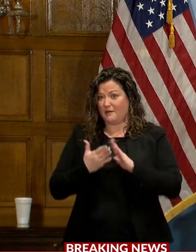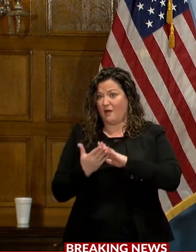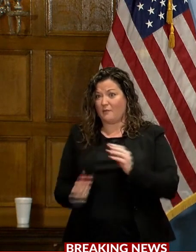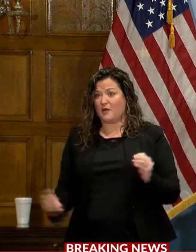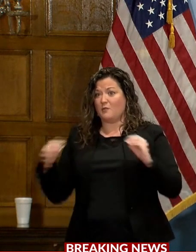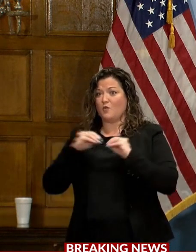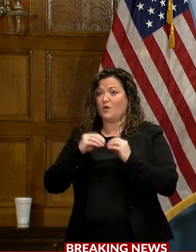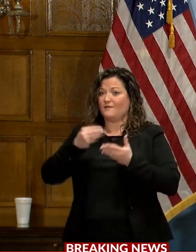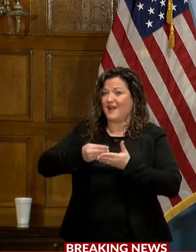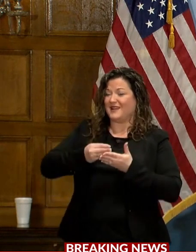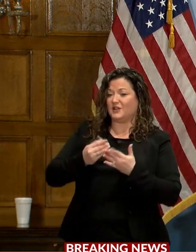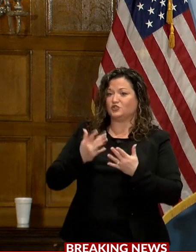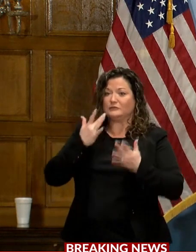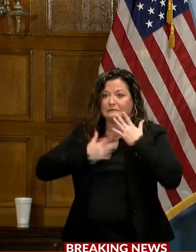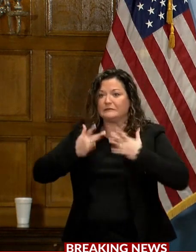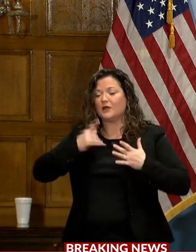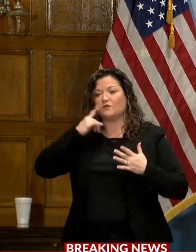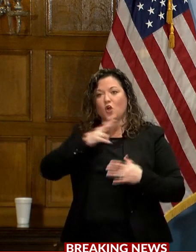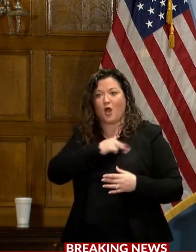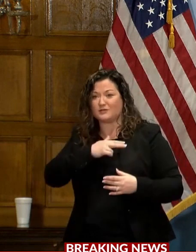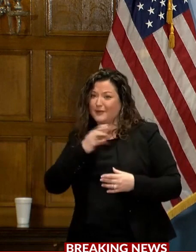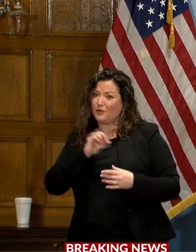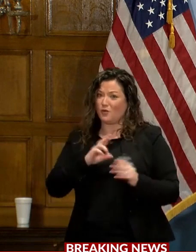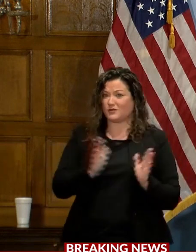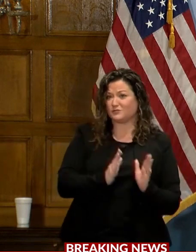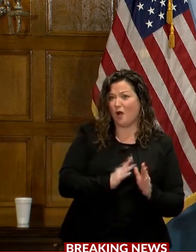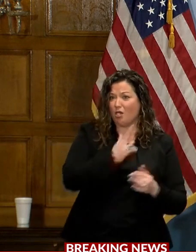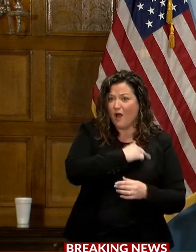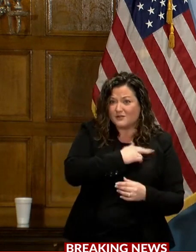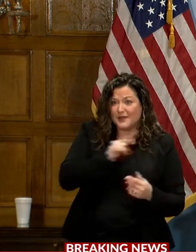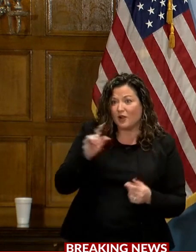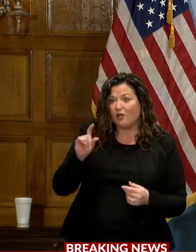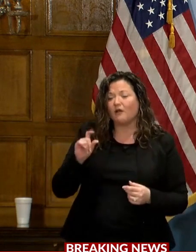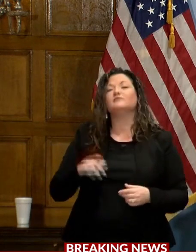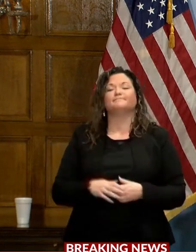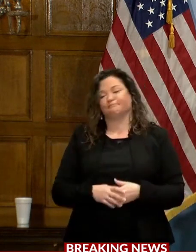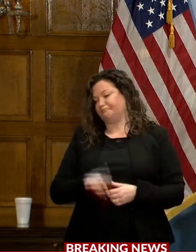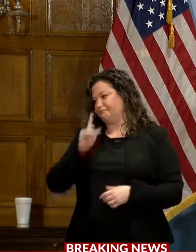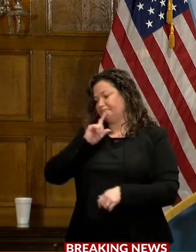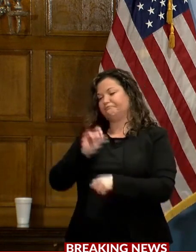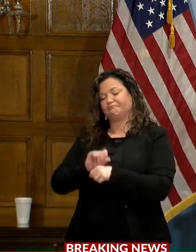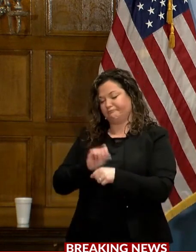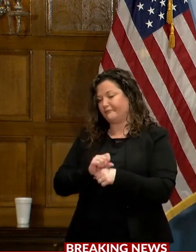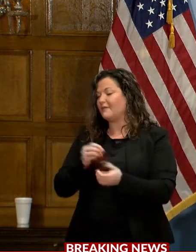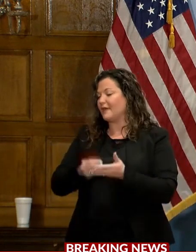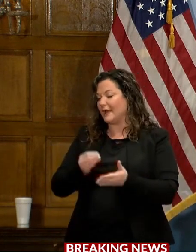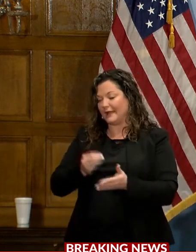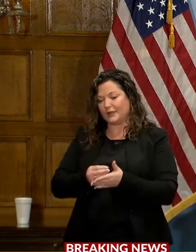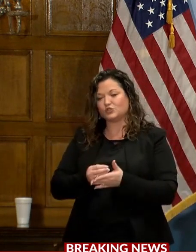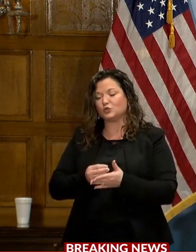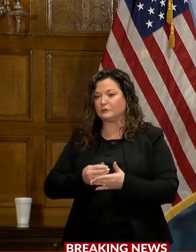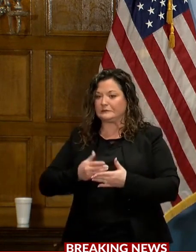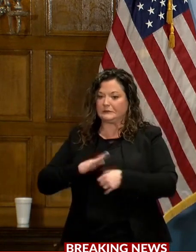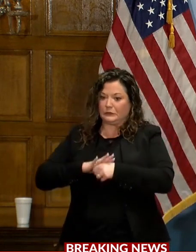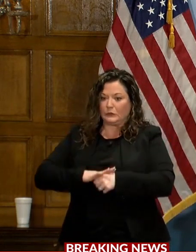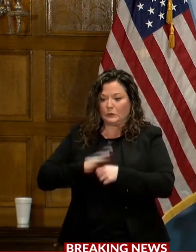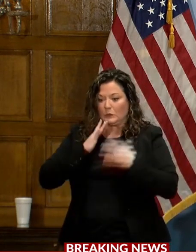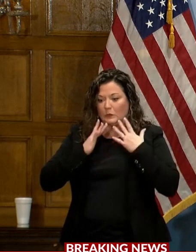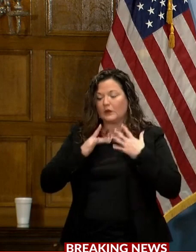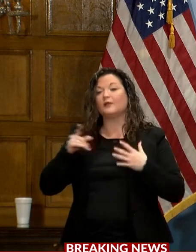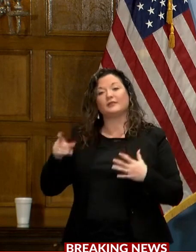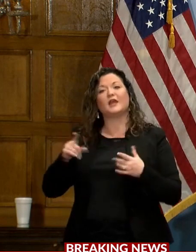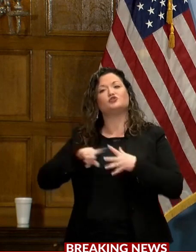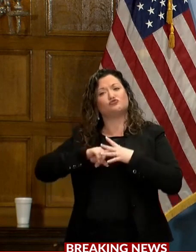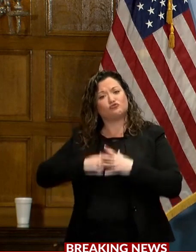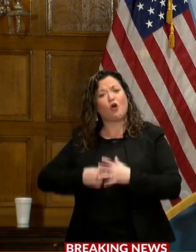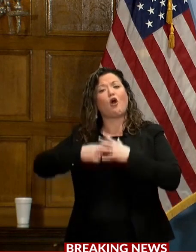state or even the smaller ones? Oh, absolutely. It's a financial strain for them, and they were starting to